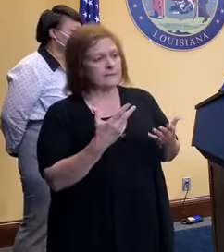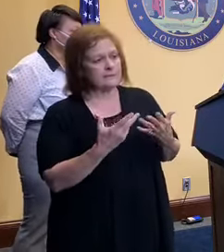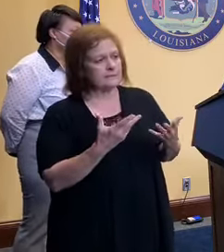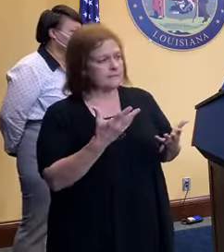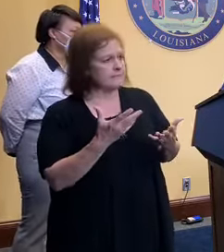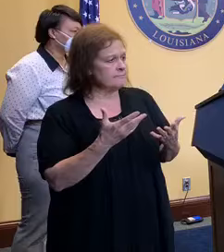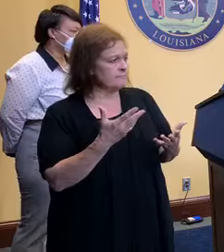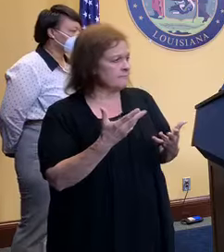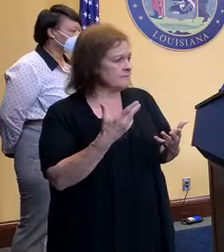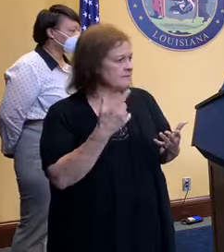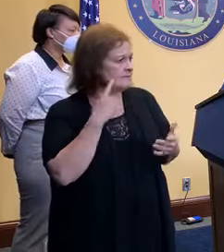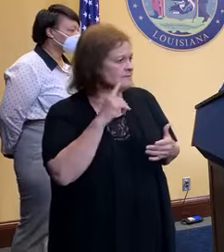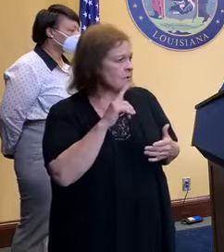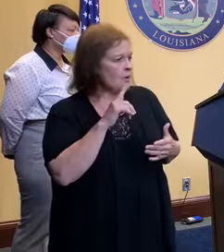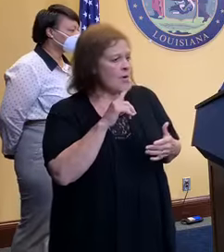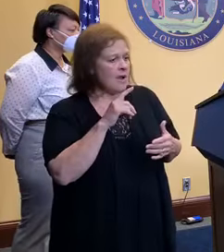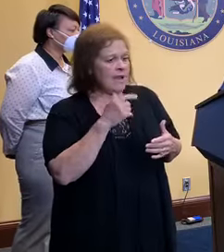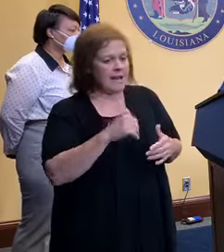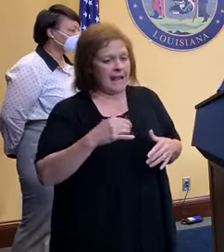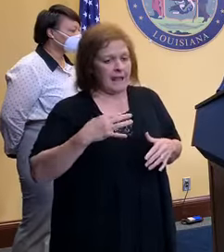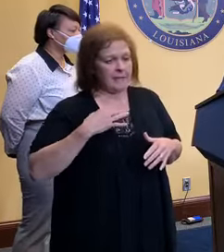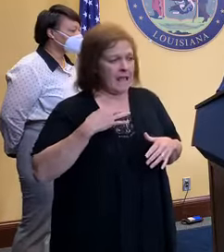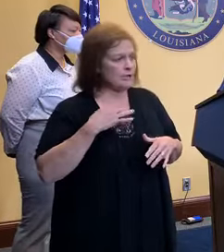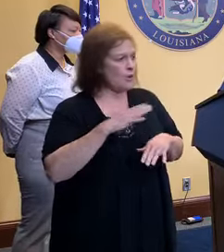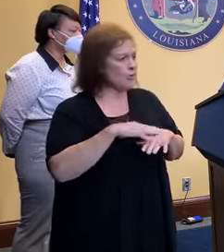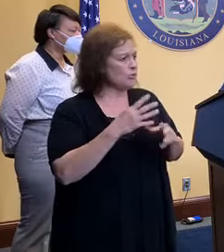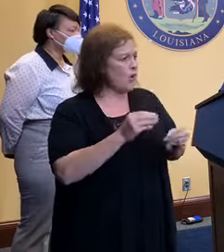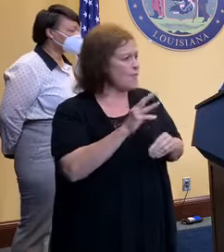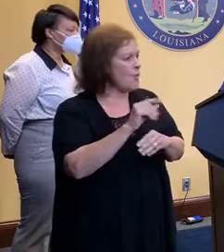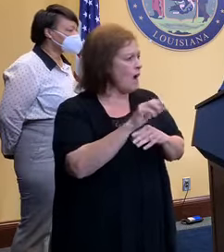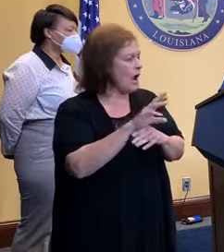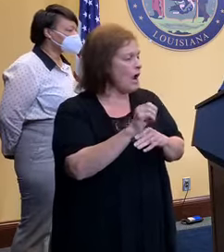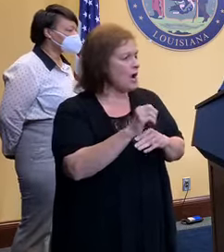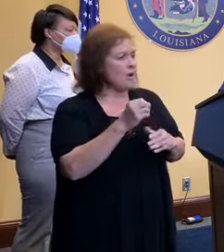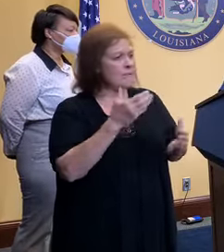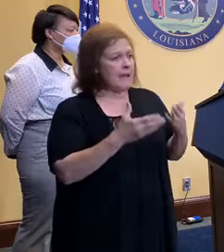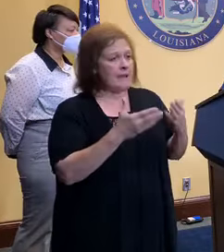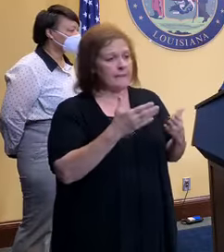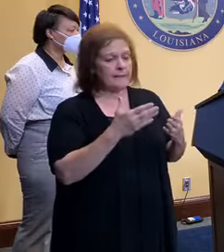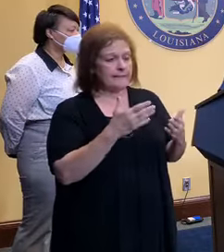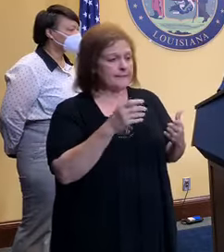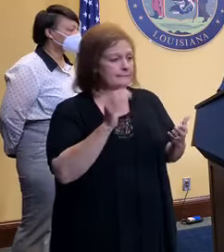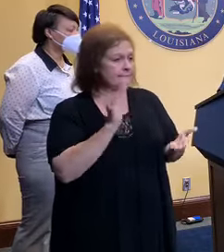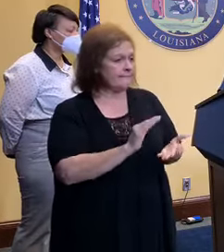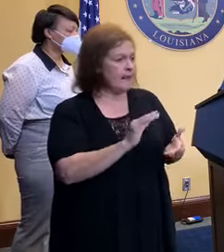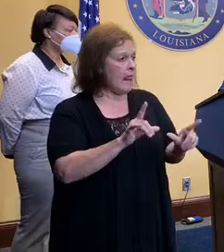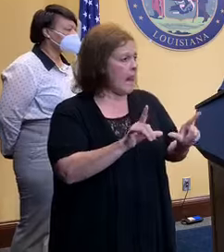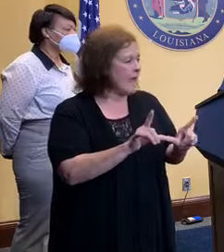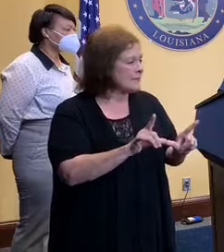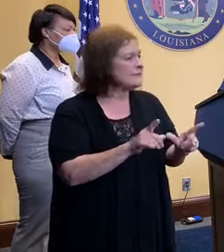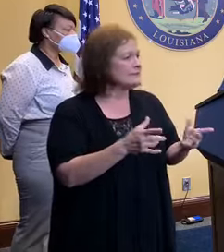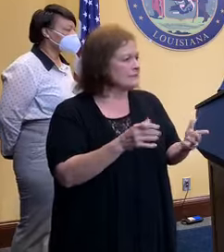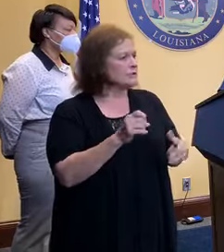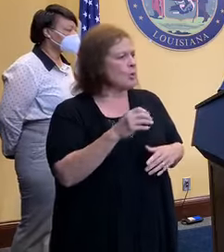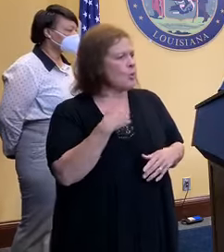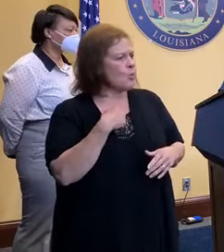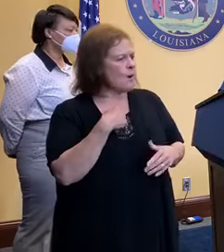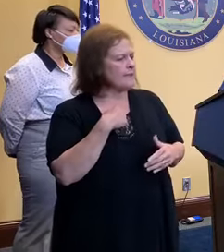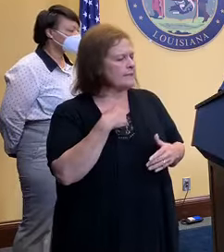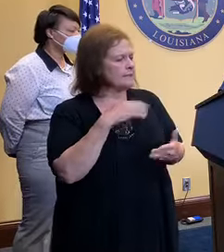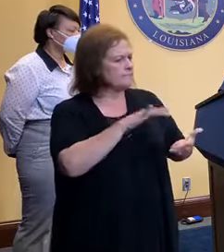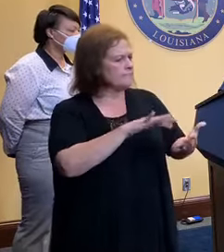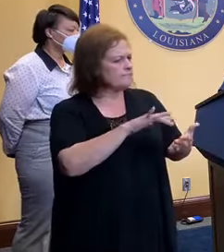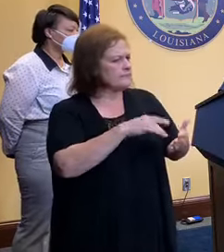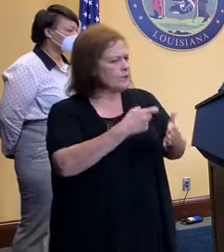sources for applications and software. It could be as simple as reducing the number of licenses that are needed. So we look at those cost-saving